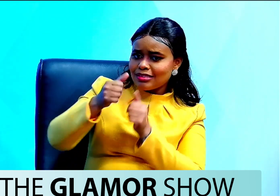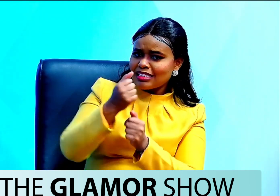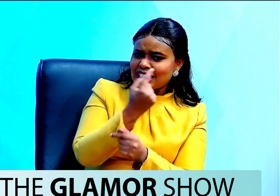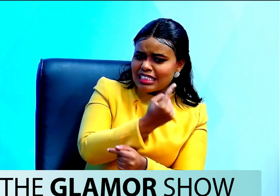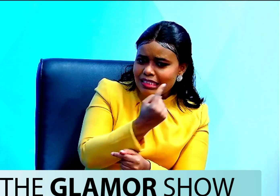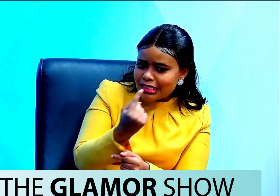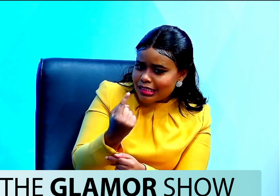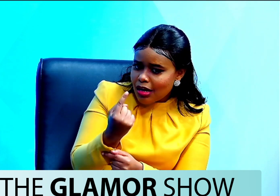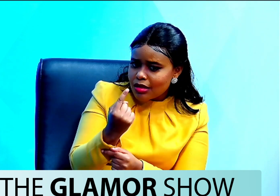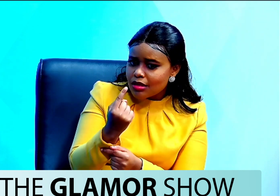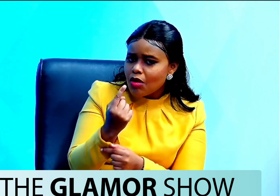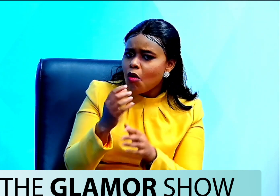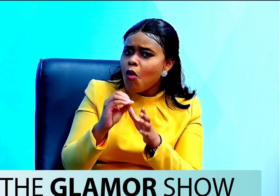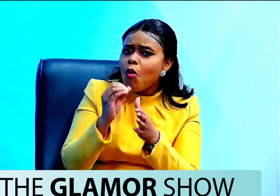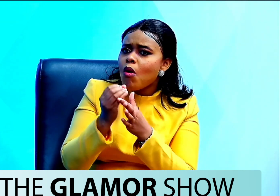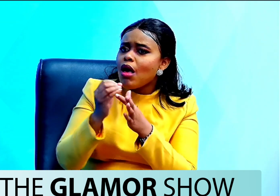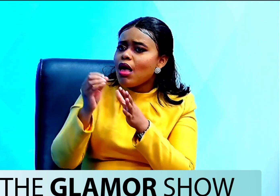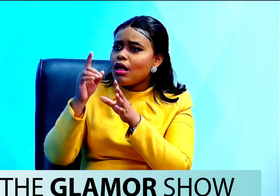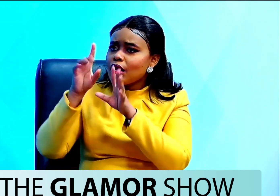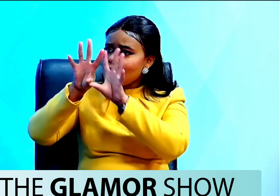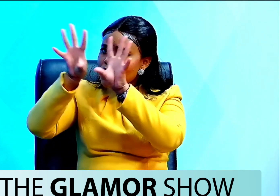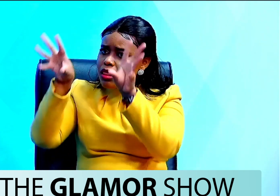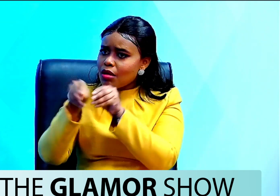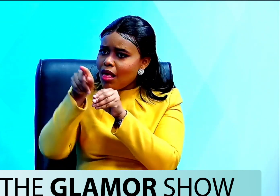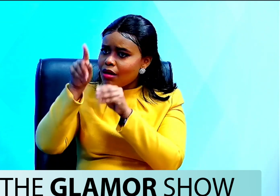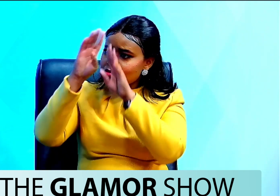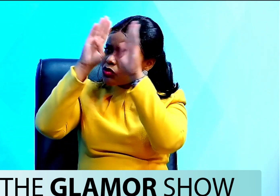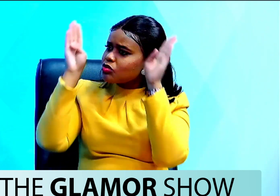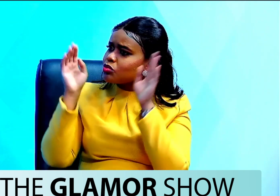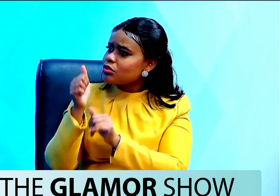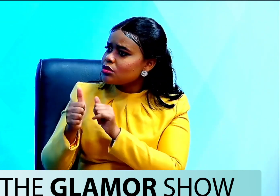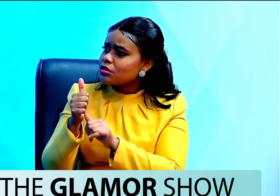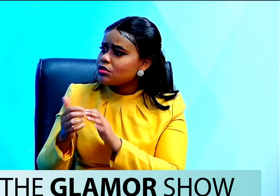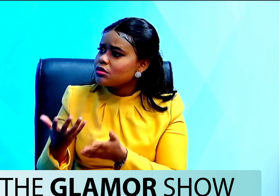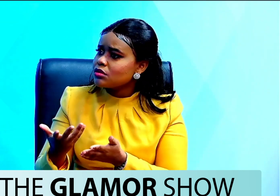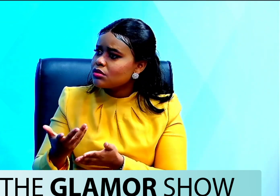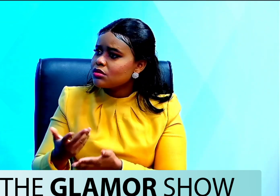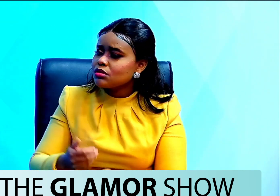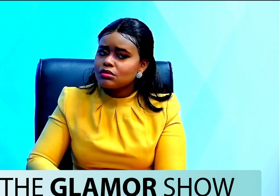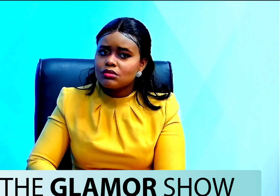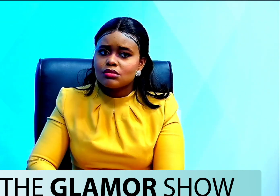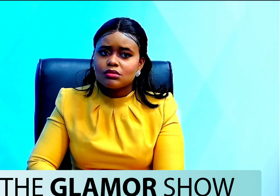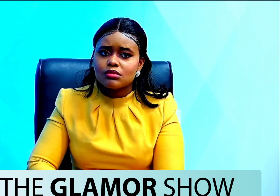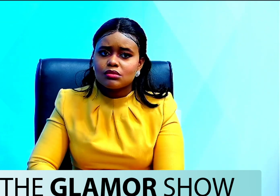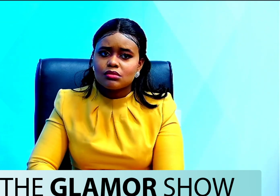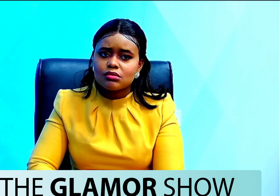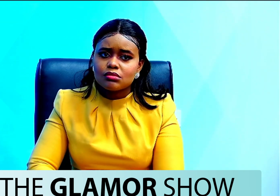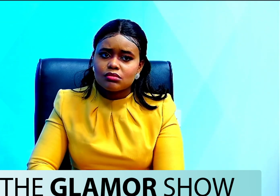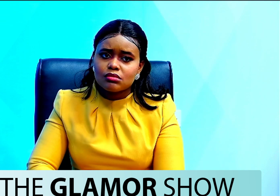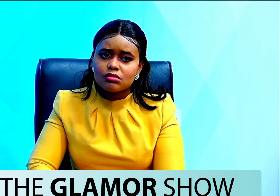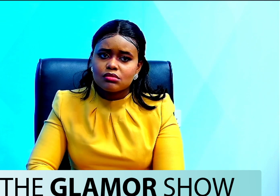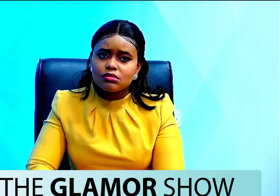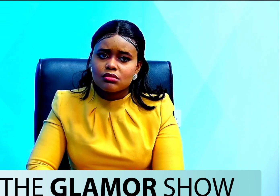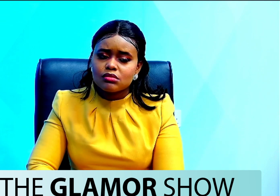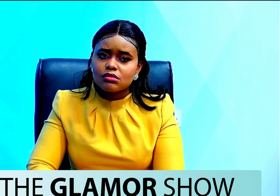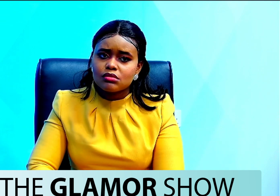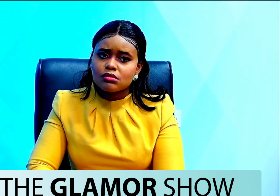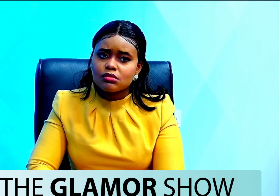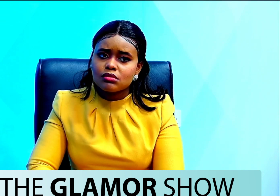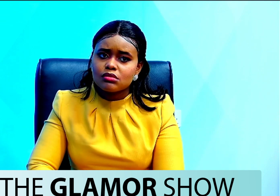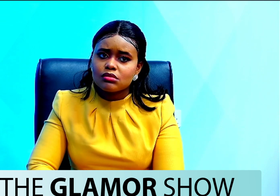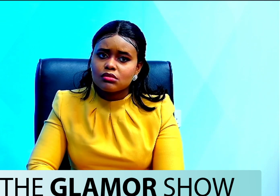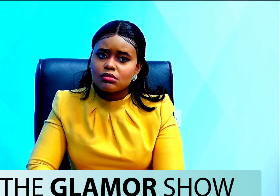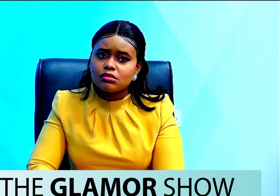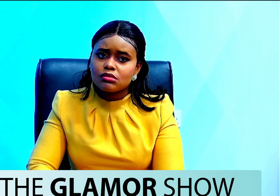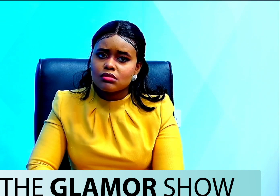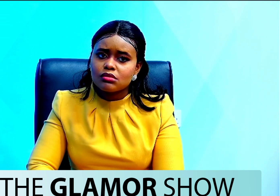And before even we go, maybe someone will want to come and buy one piece of hair from you. Do you sell each piece, or do you